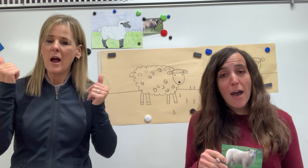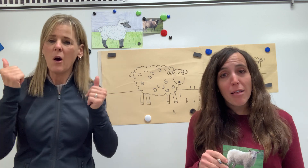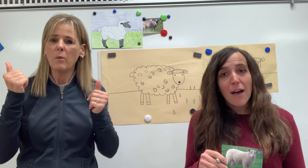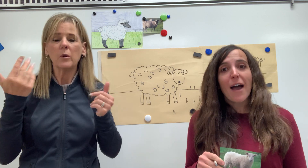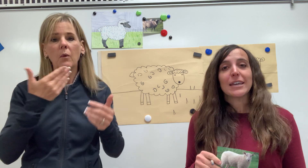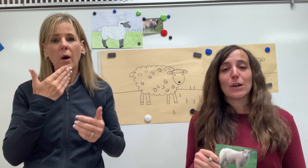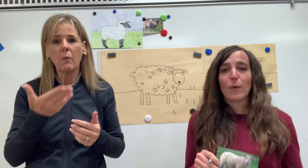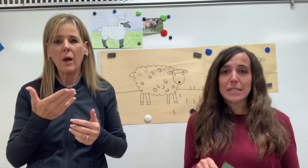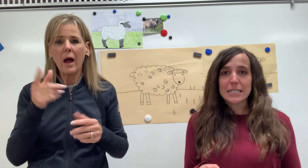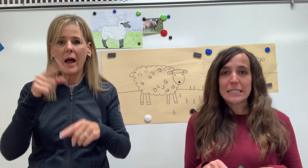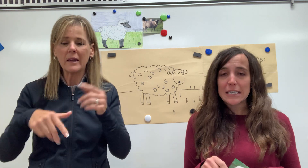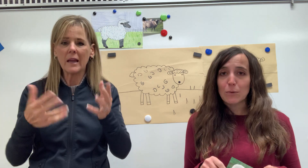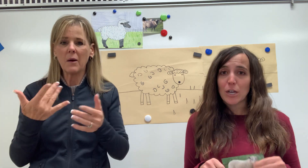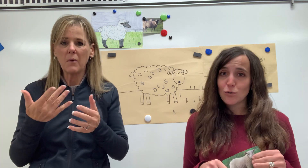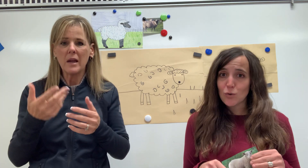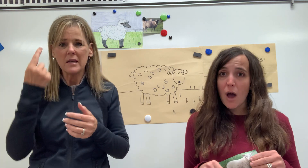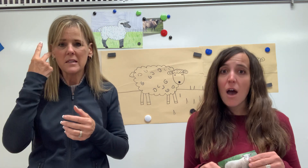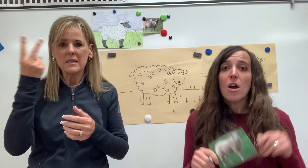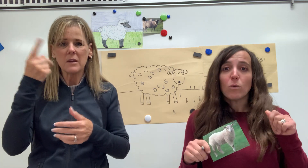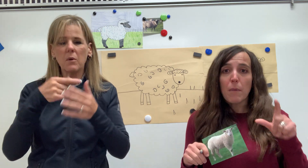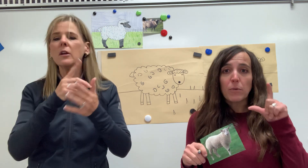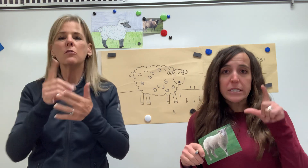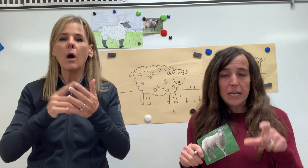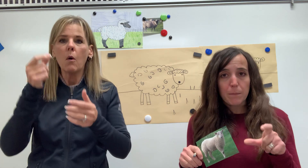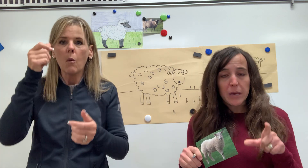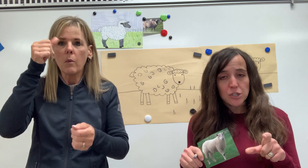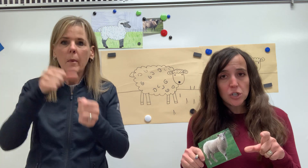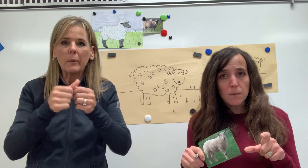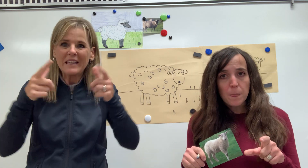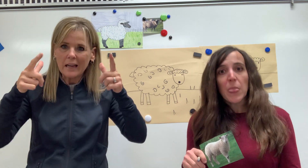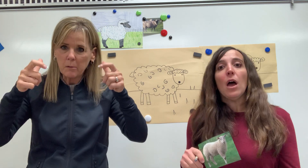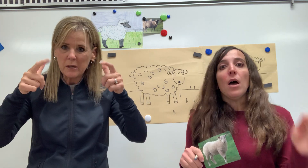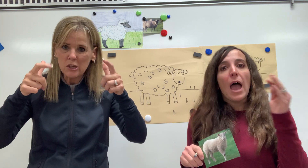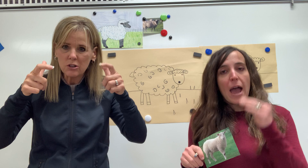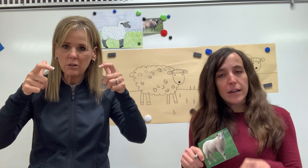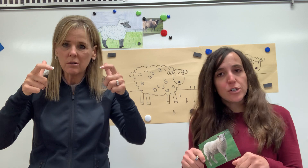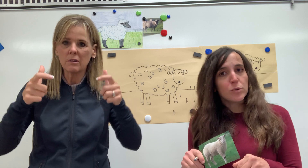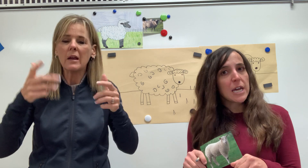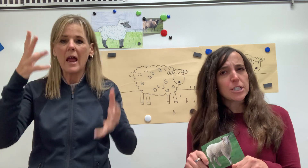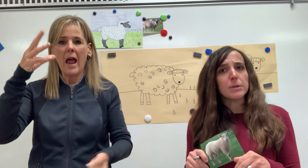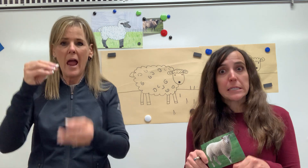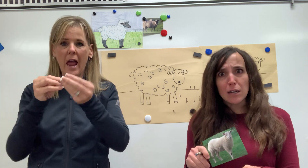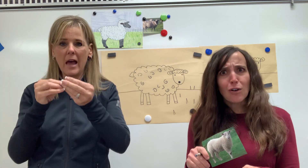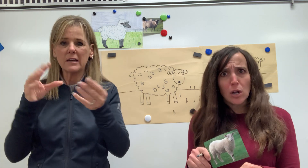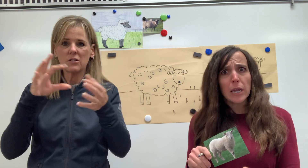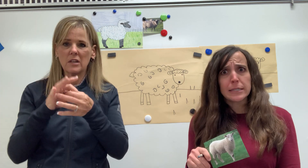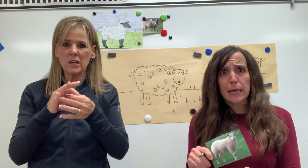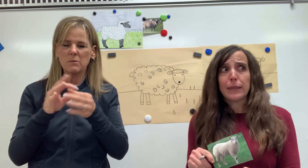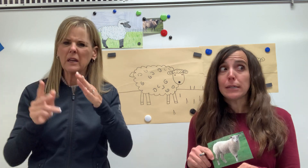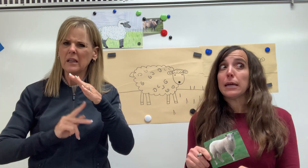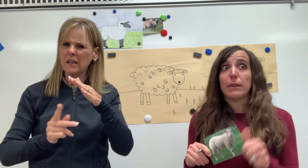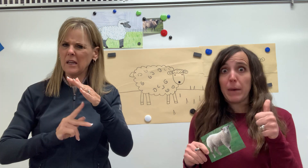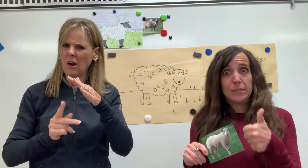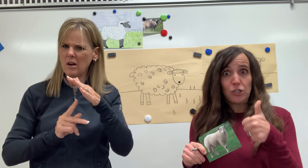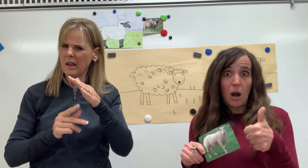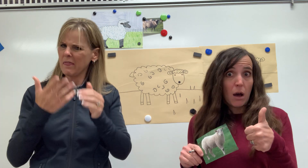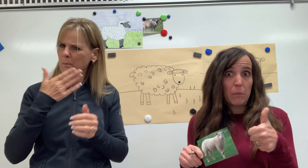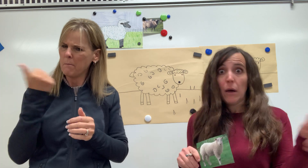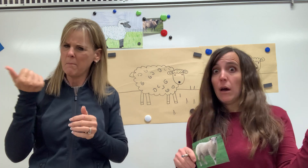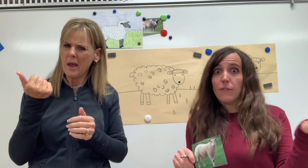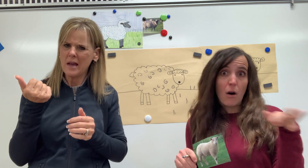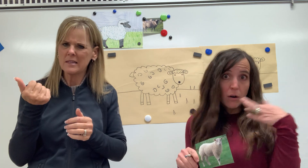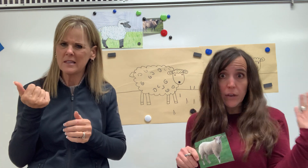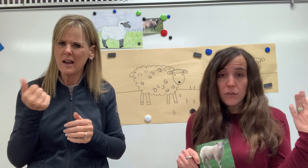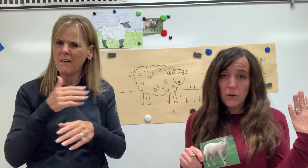guys are well. I can't wait to see what you draw. Remember, take a picture, add it to attachments. Kindergarten has, I think, done the best